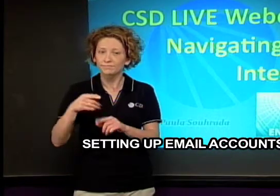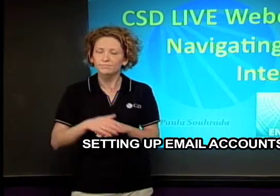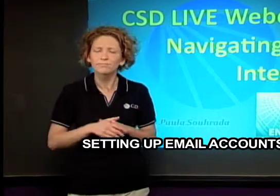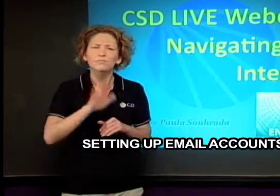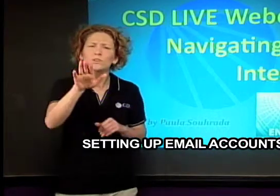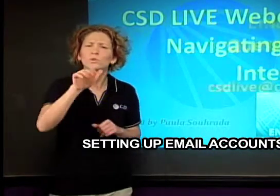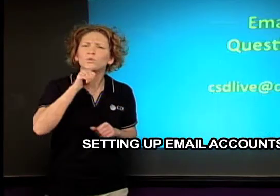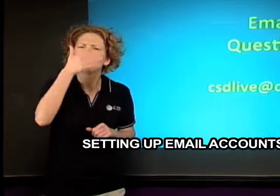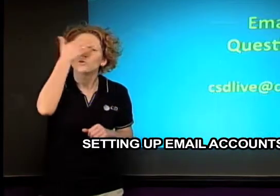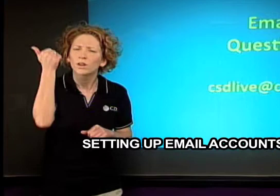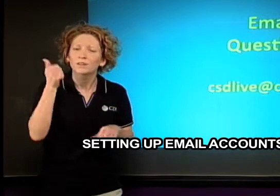accounts.